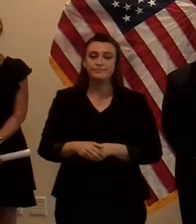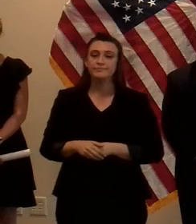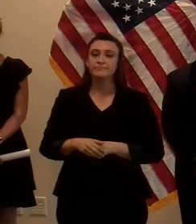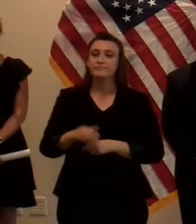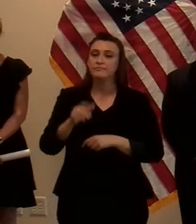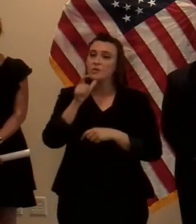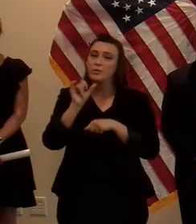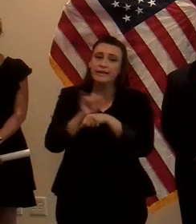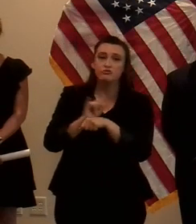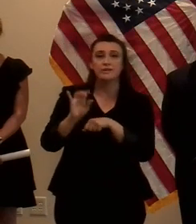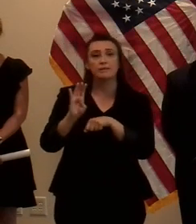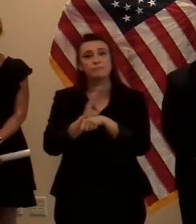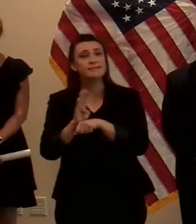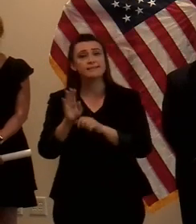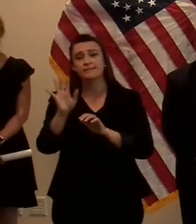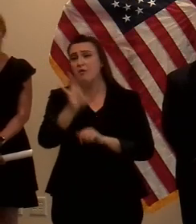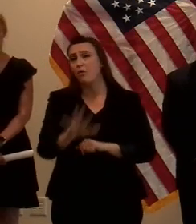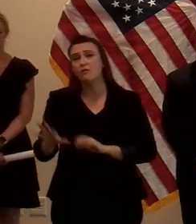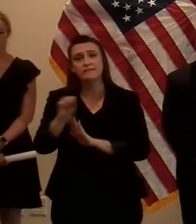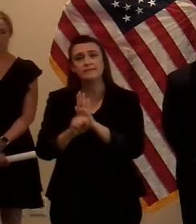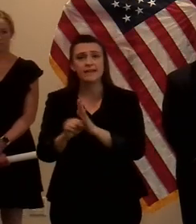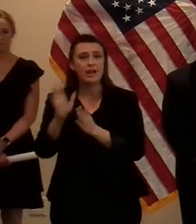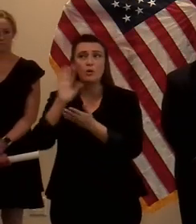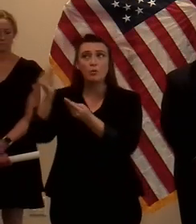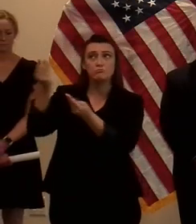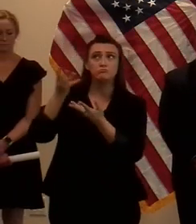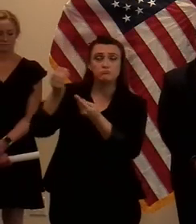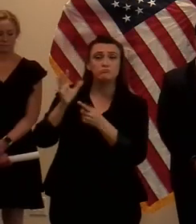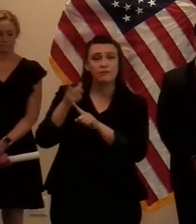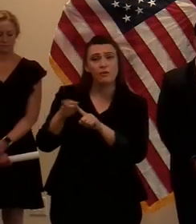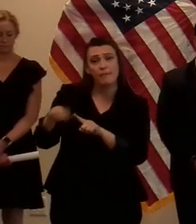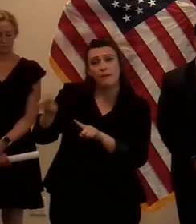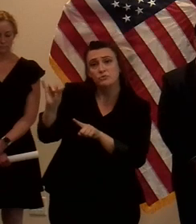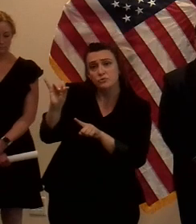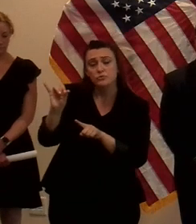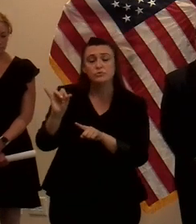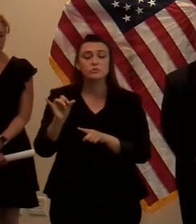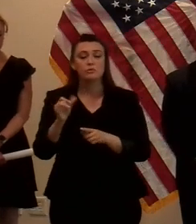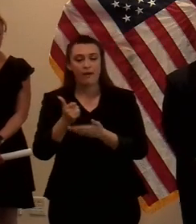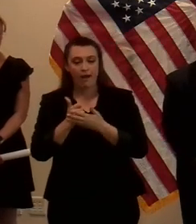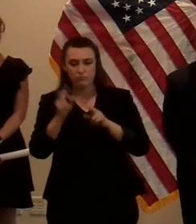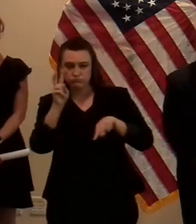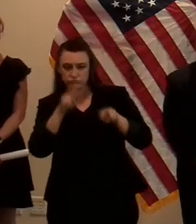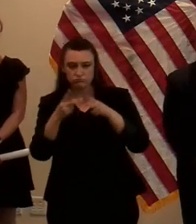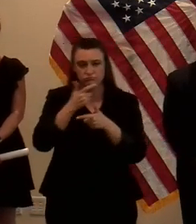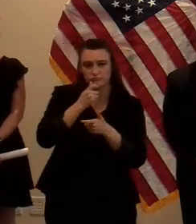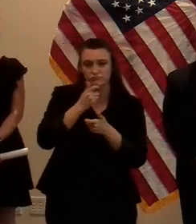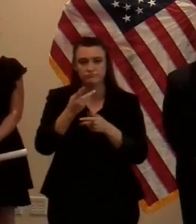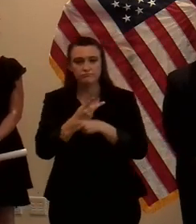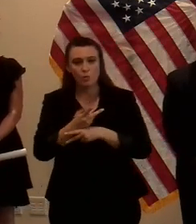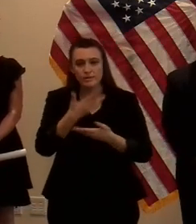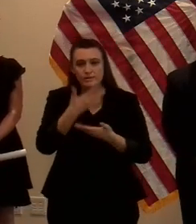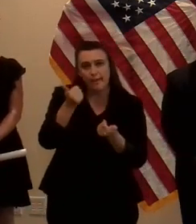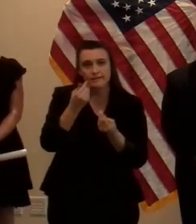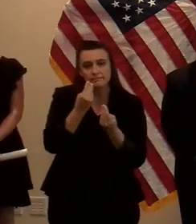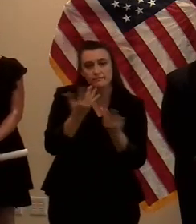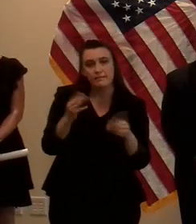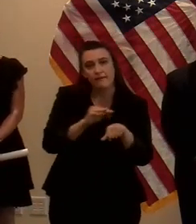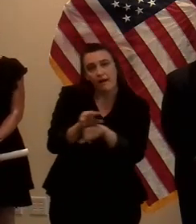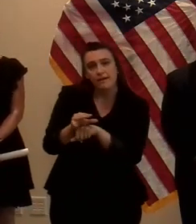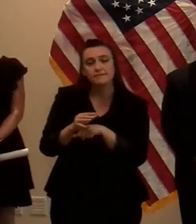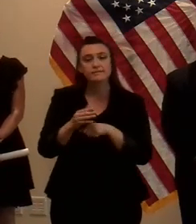statewide will be a key component of this effort and will help us make the most informed, pragmatic